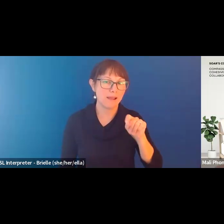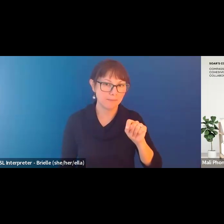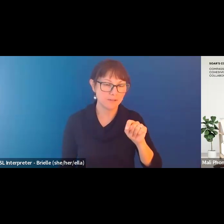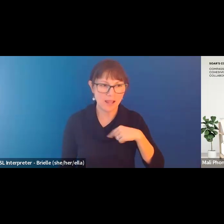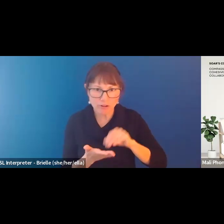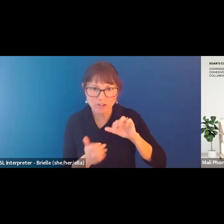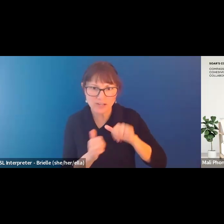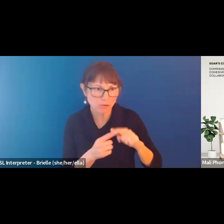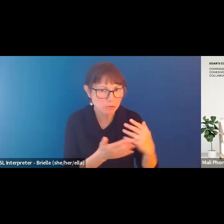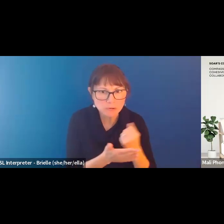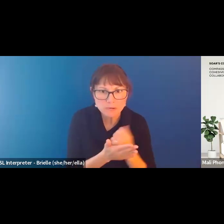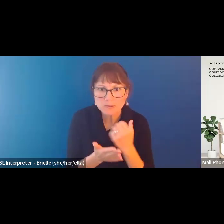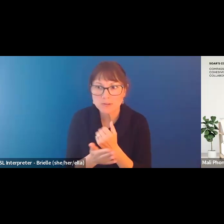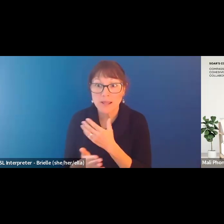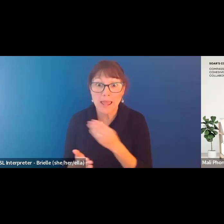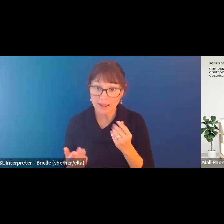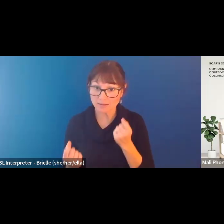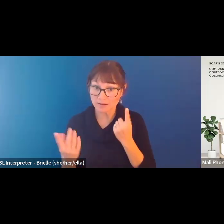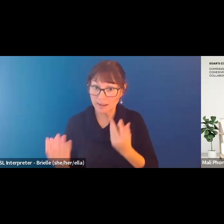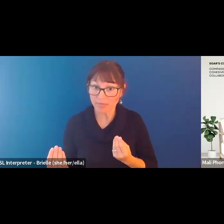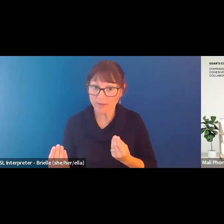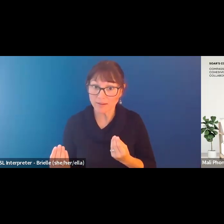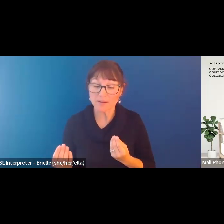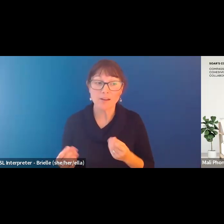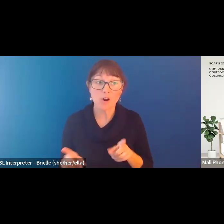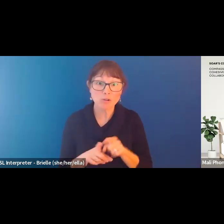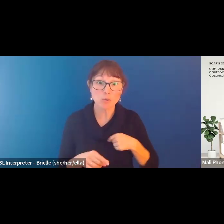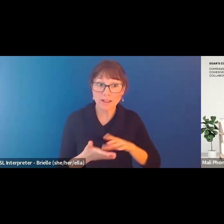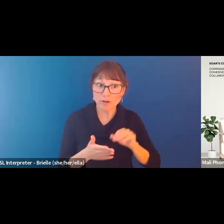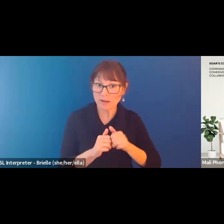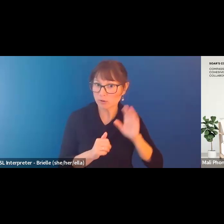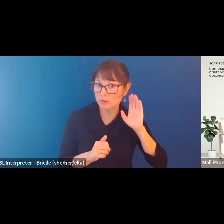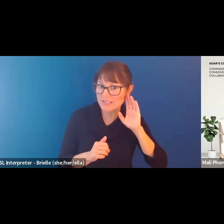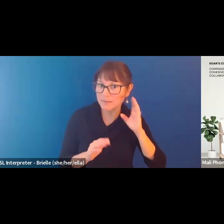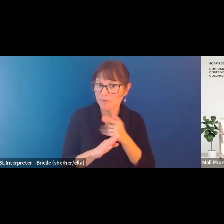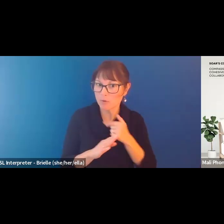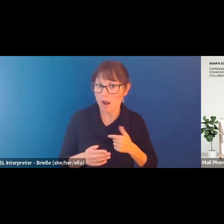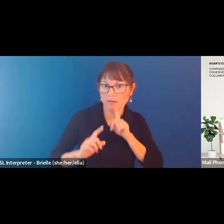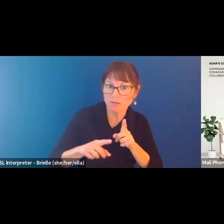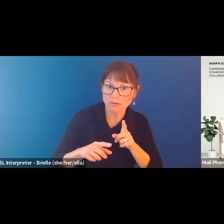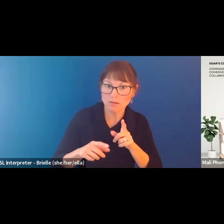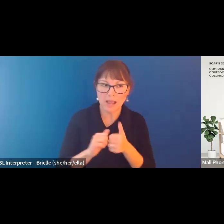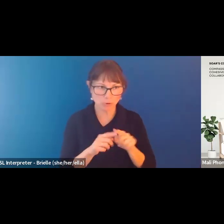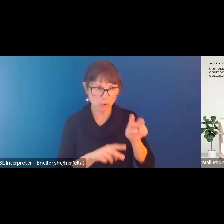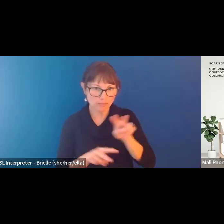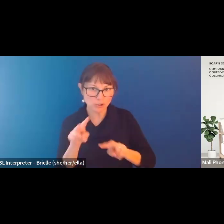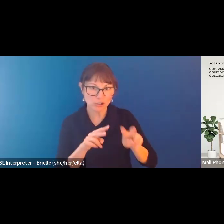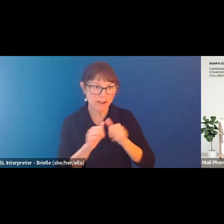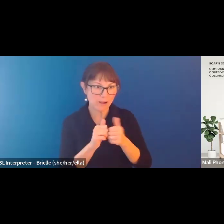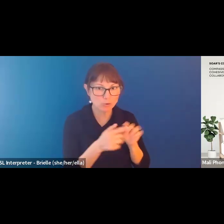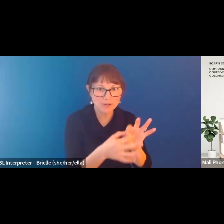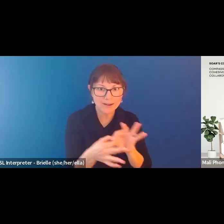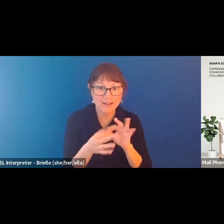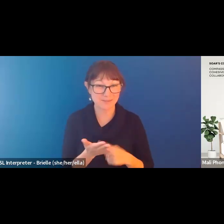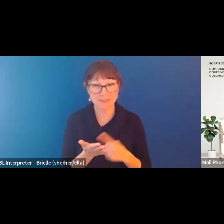empathy at a very young age. It taught me how to listen before speaking, how to observe, how to connect without always having the